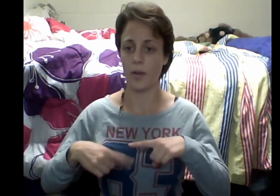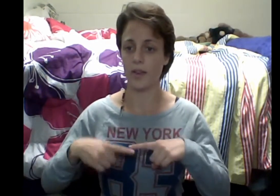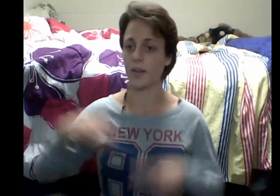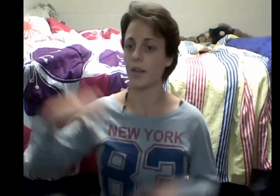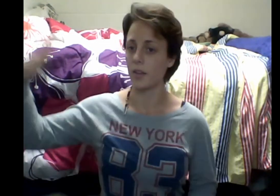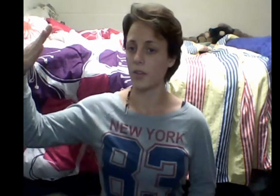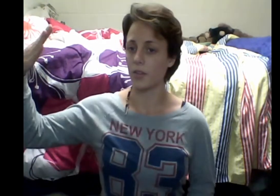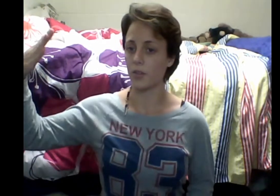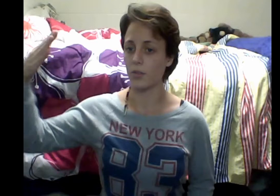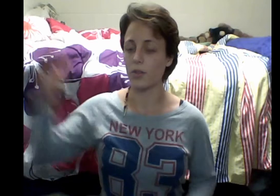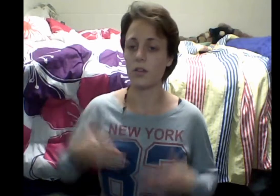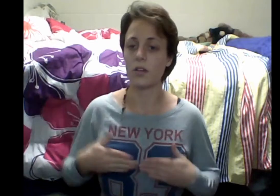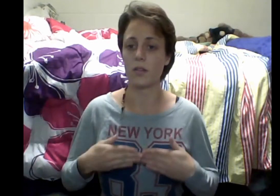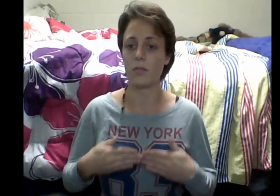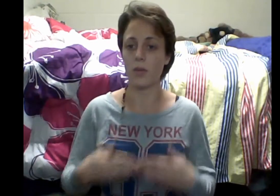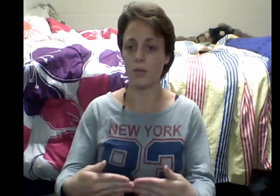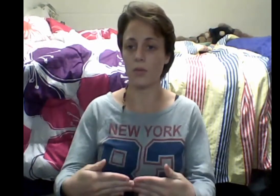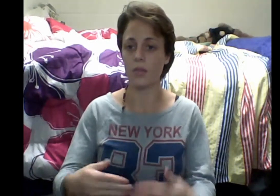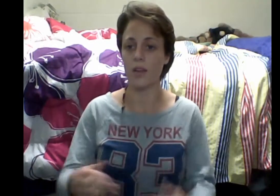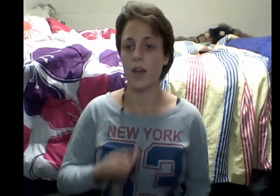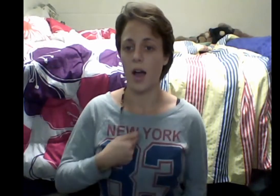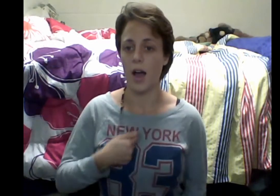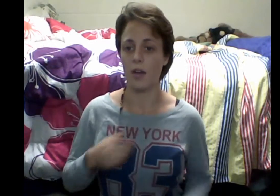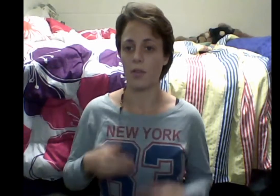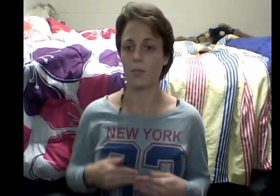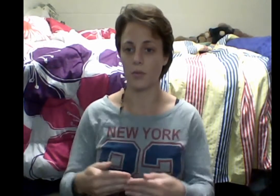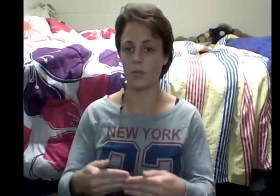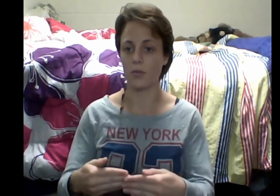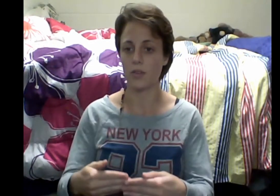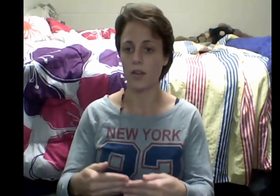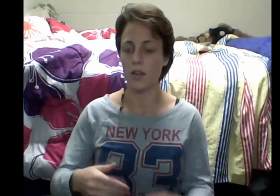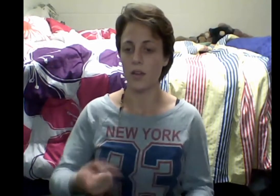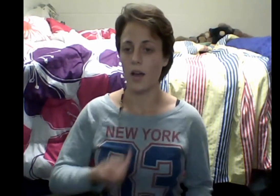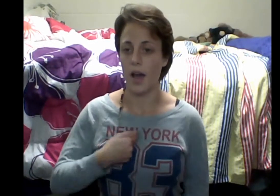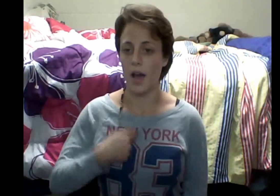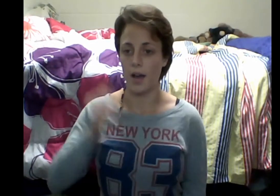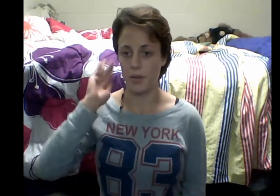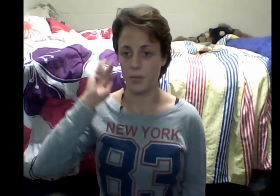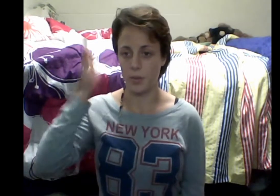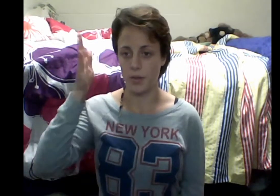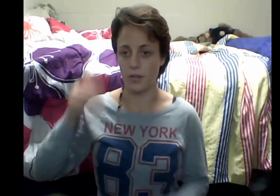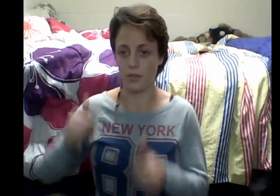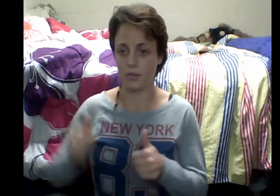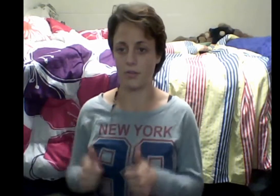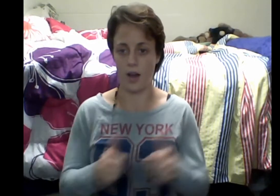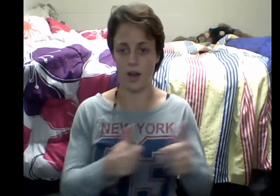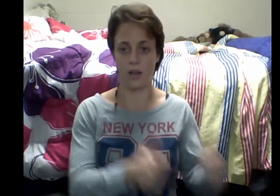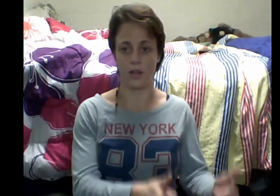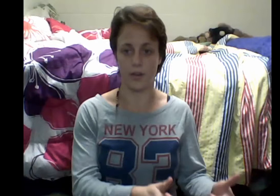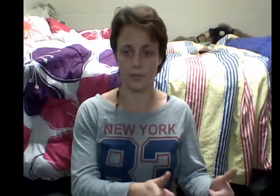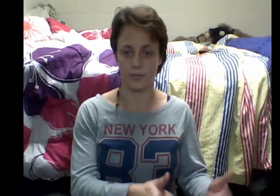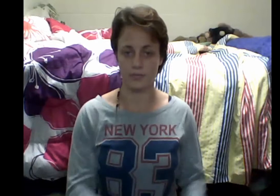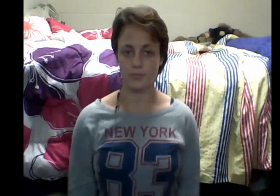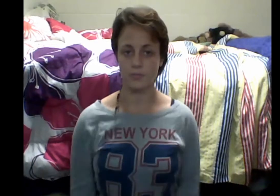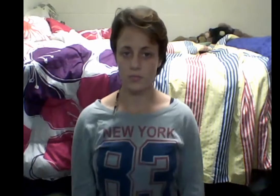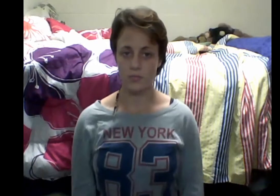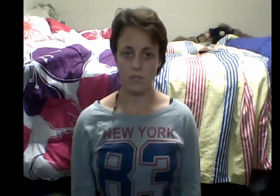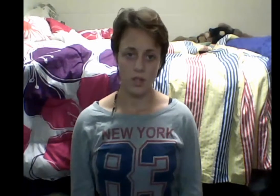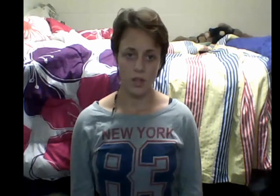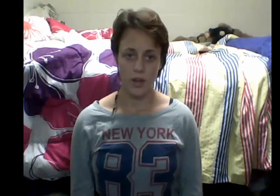When you move, I'll move. I will follow. Alright,